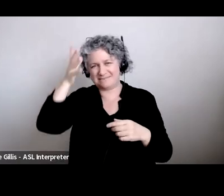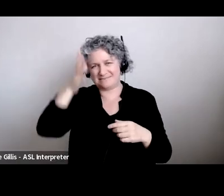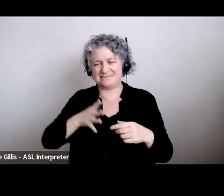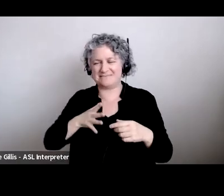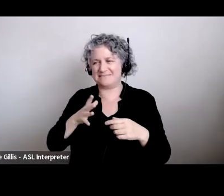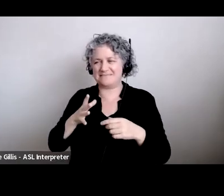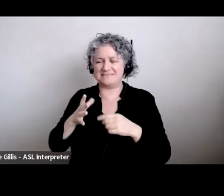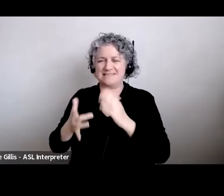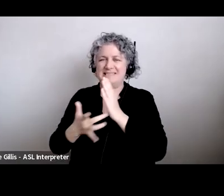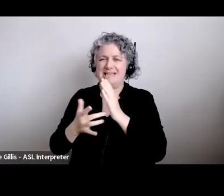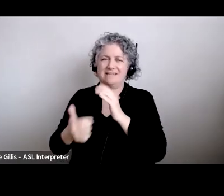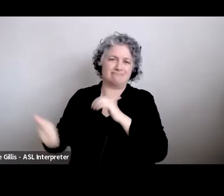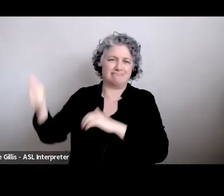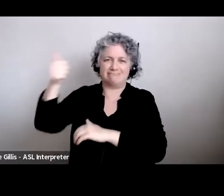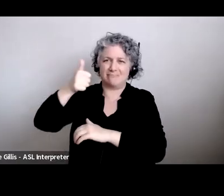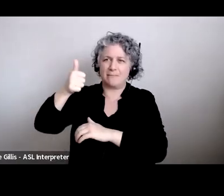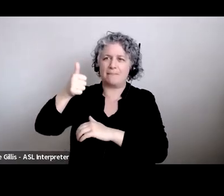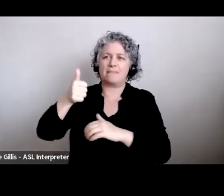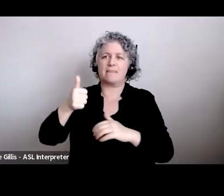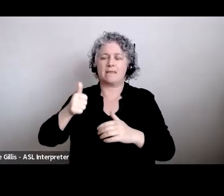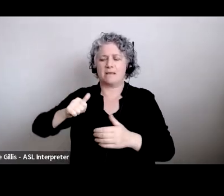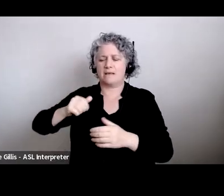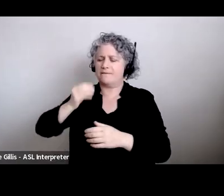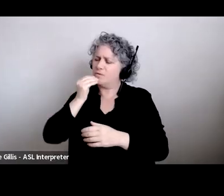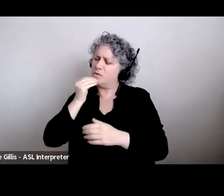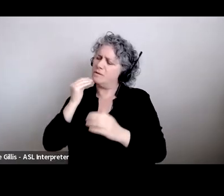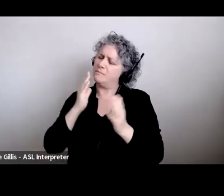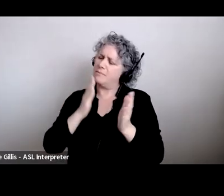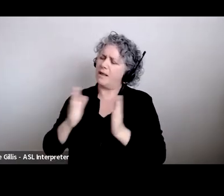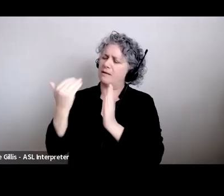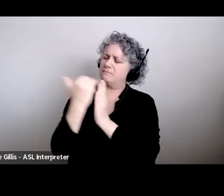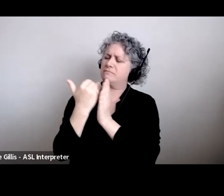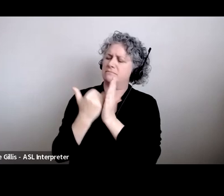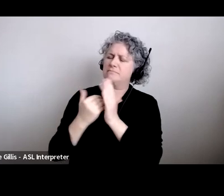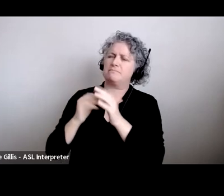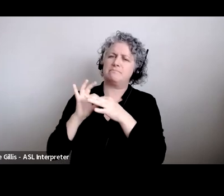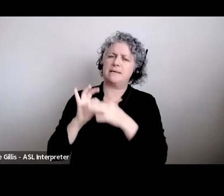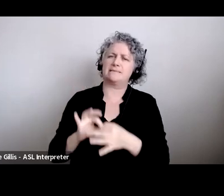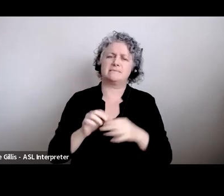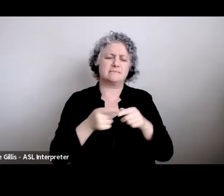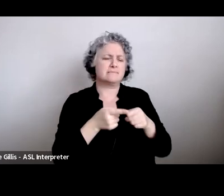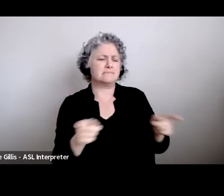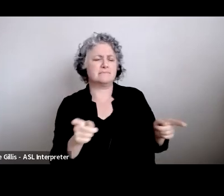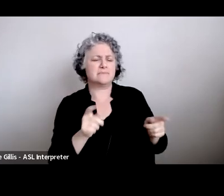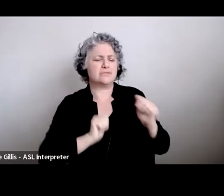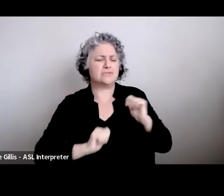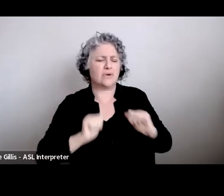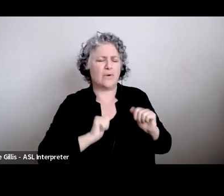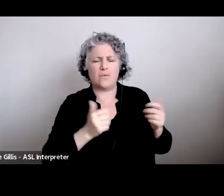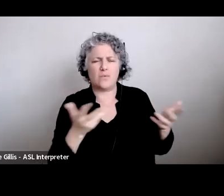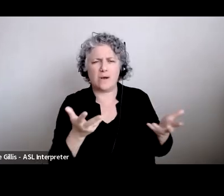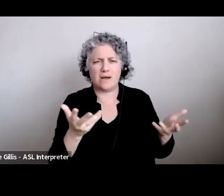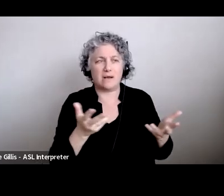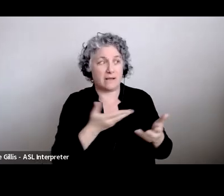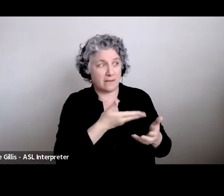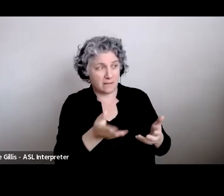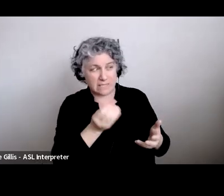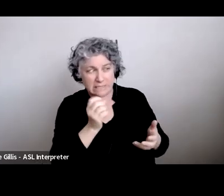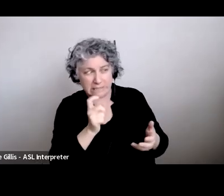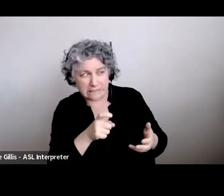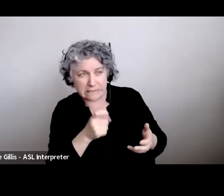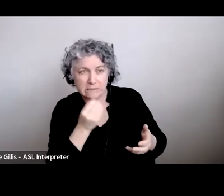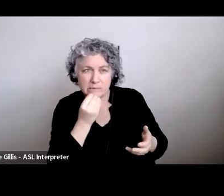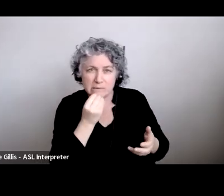whatever the show is about and takes in all of the special dietary needs of all the people in the show. And it's such a